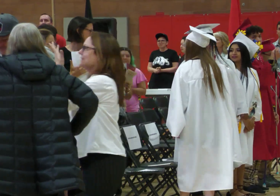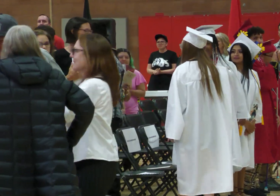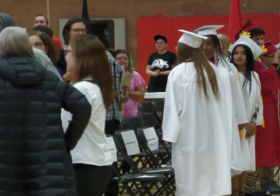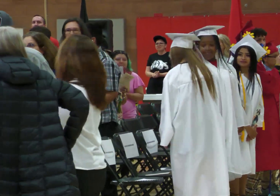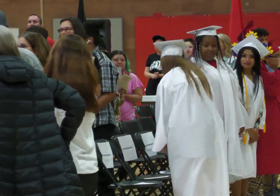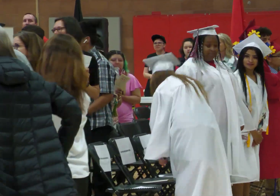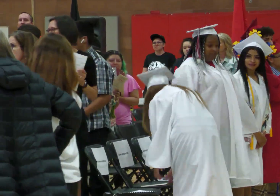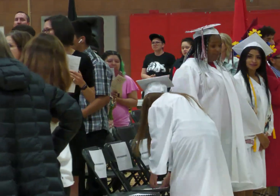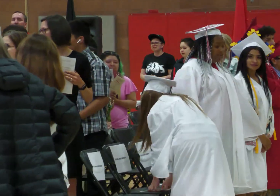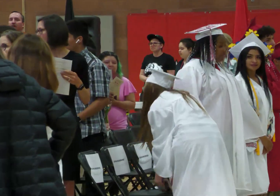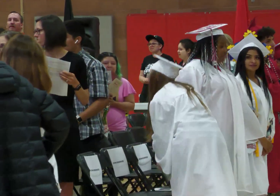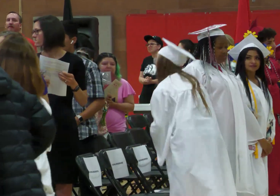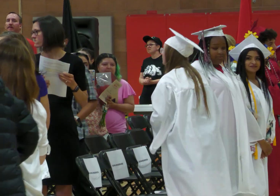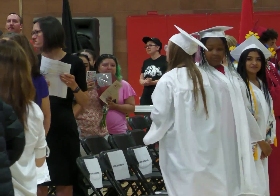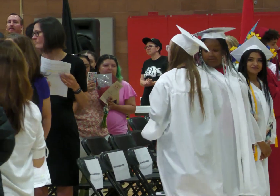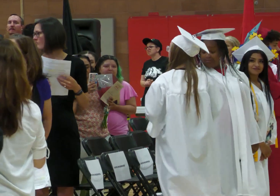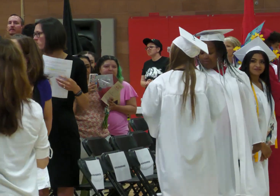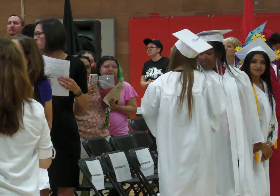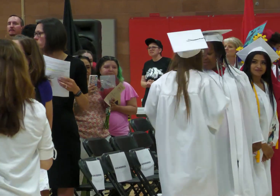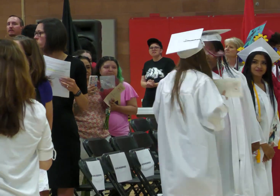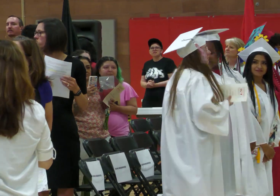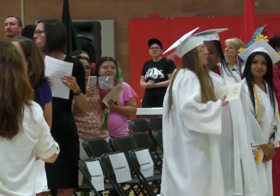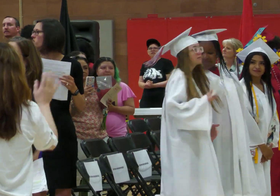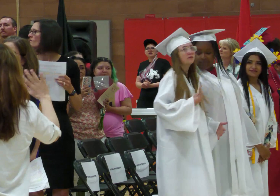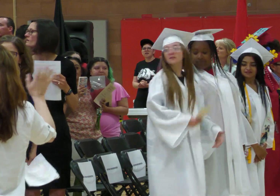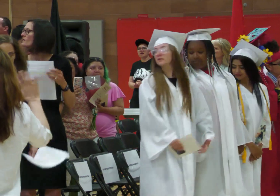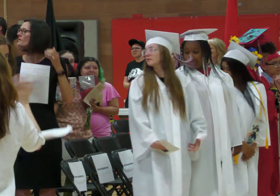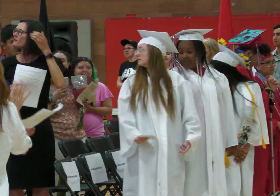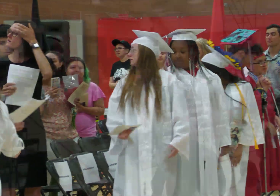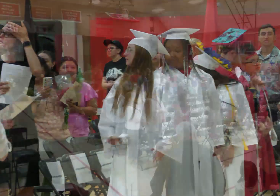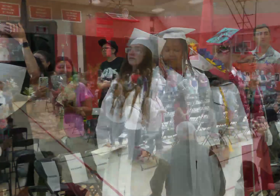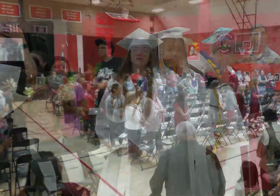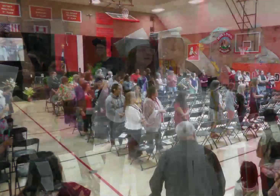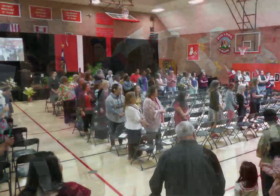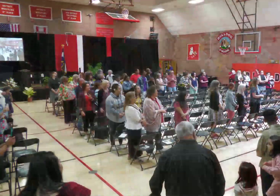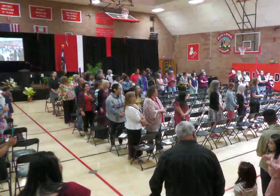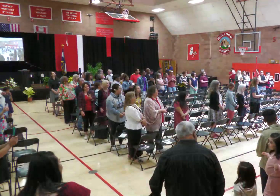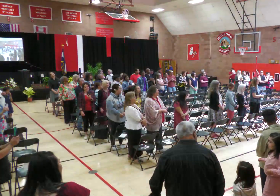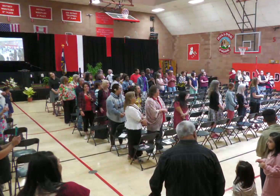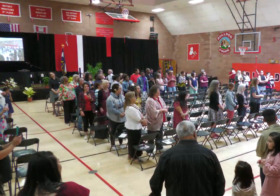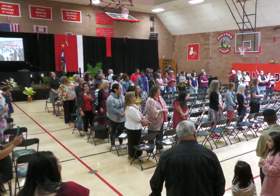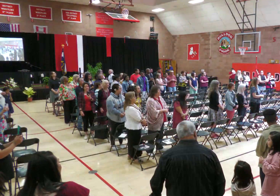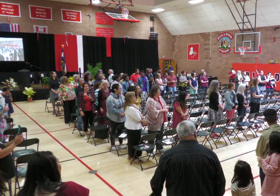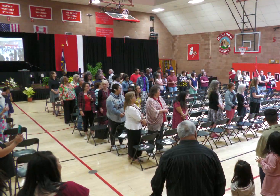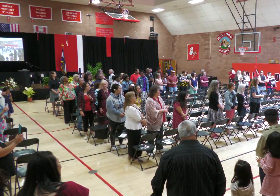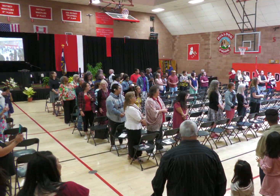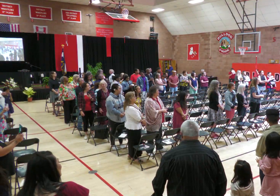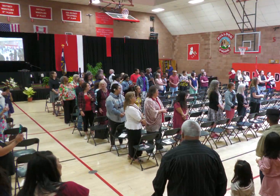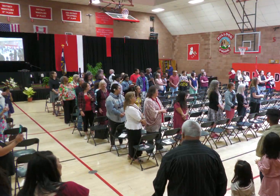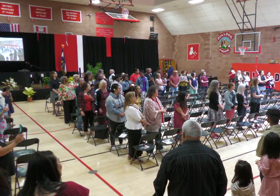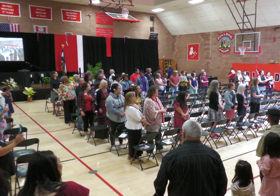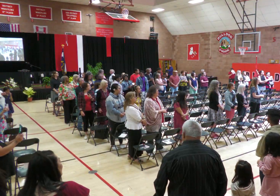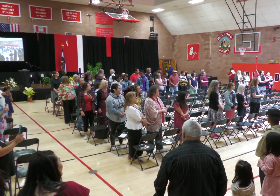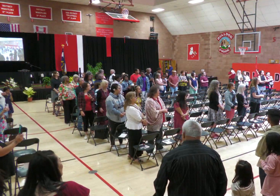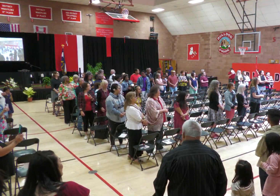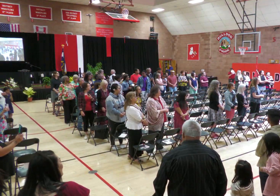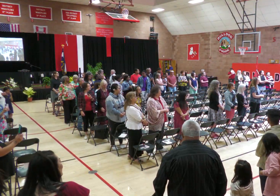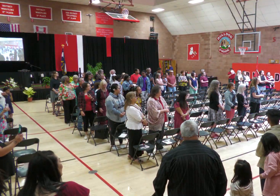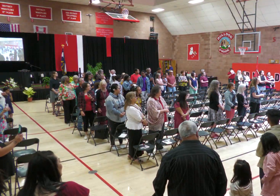Skyla Walsh is with Interim Superintendent Tara Spangler and a guide. They're showing her where the bulldog paw